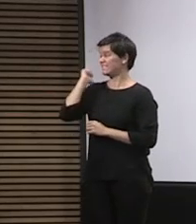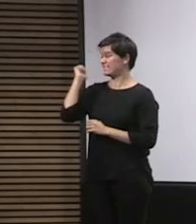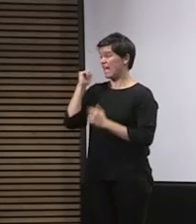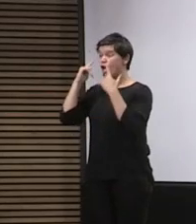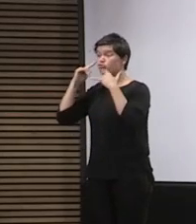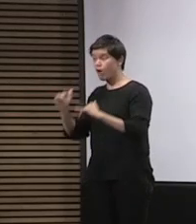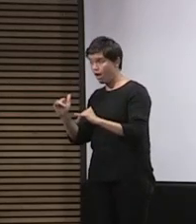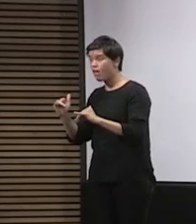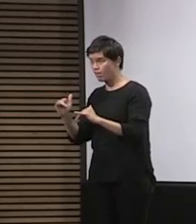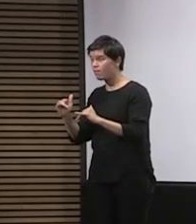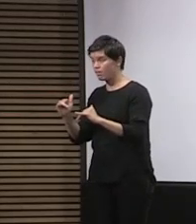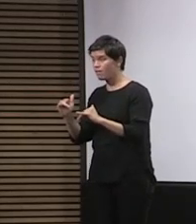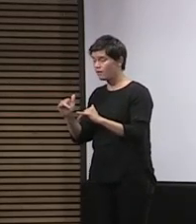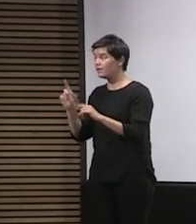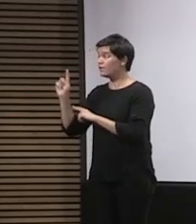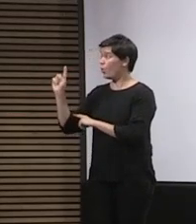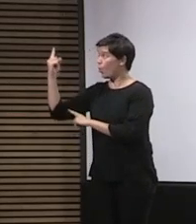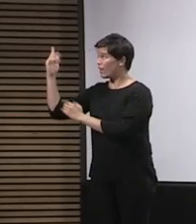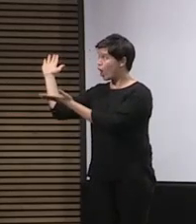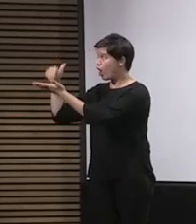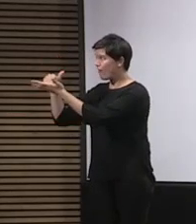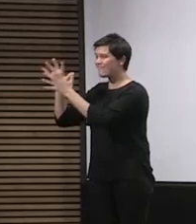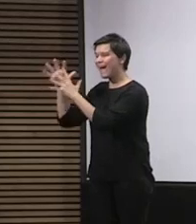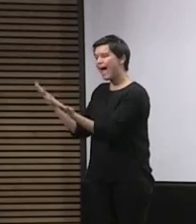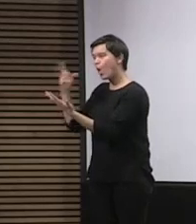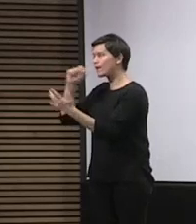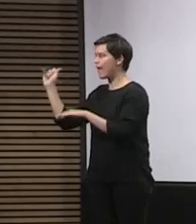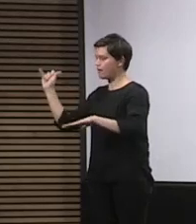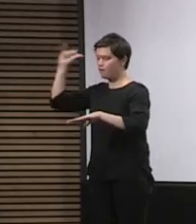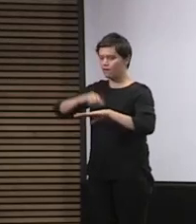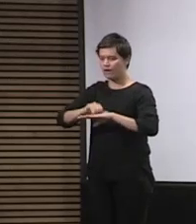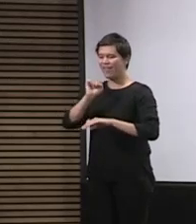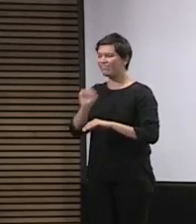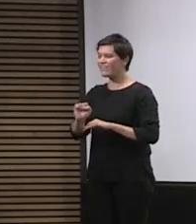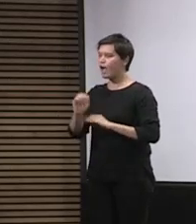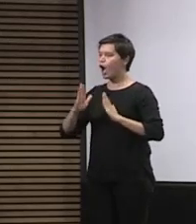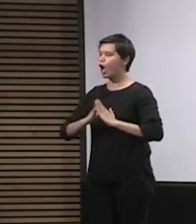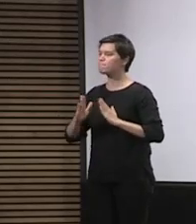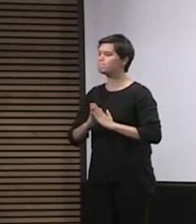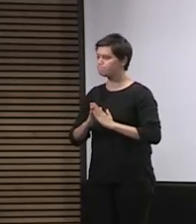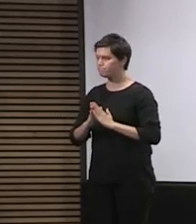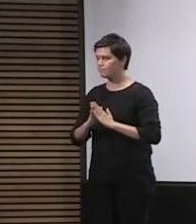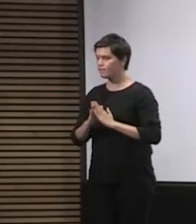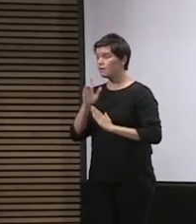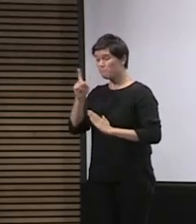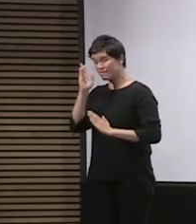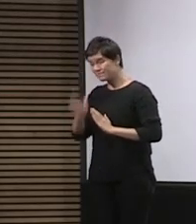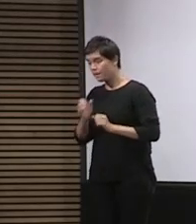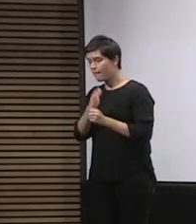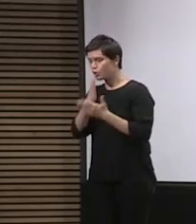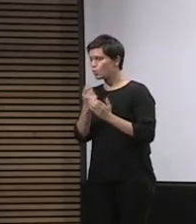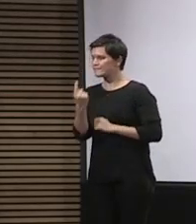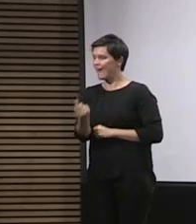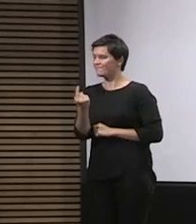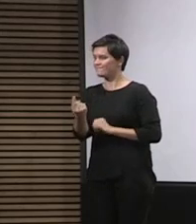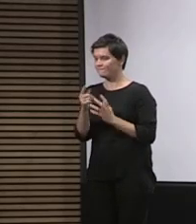move people across the country to enable them to go home into self-isolation where they've got no symptoms, but where people have